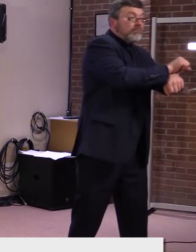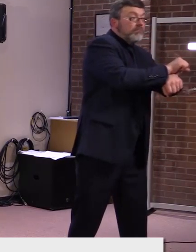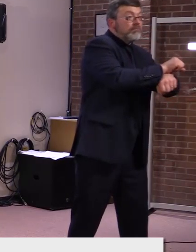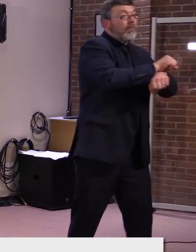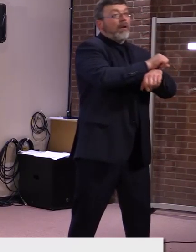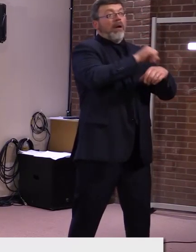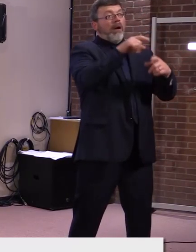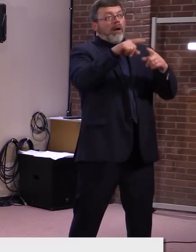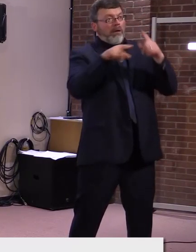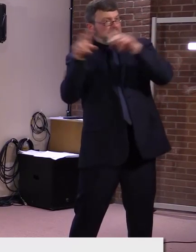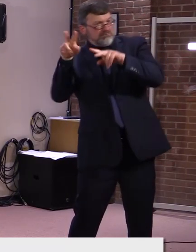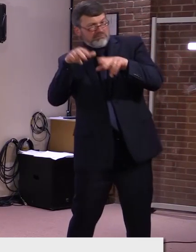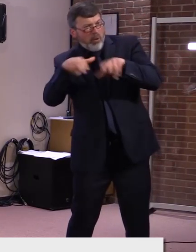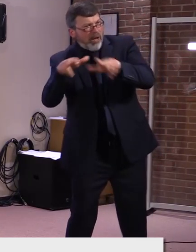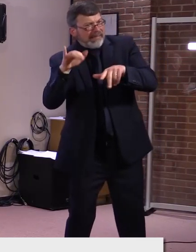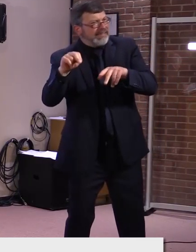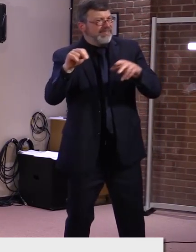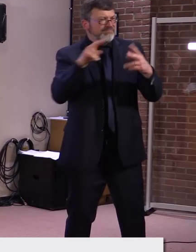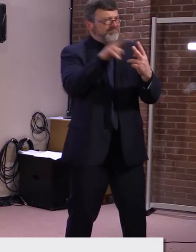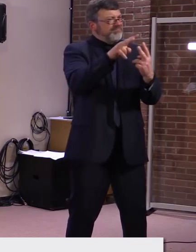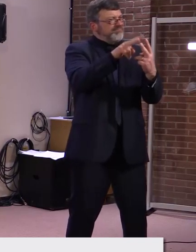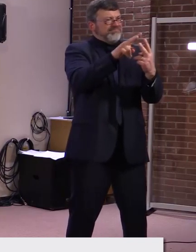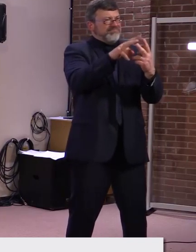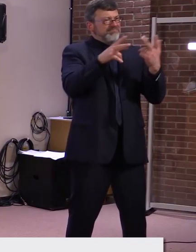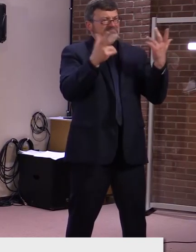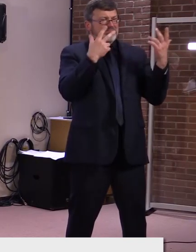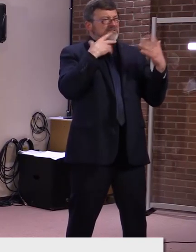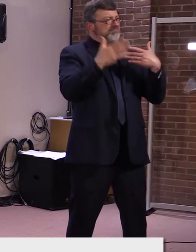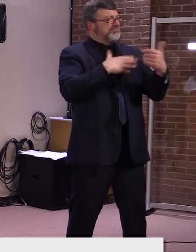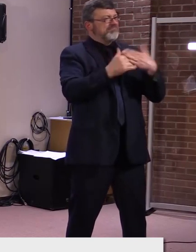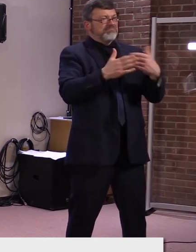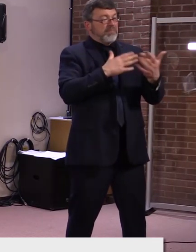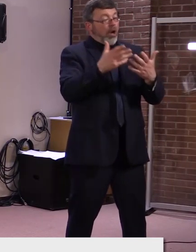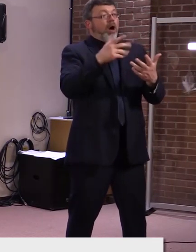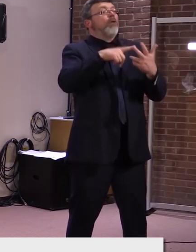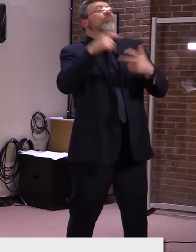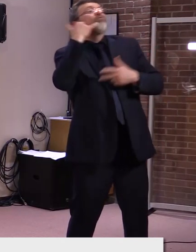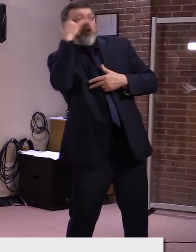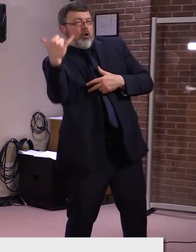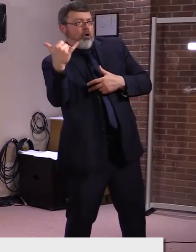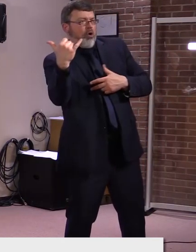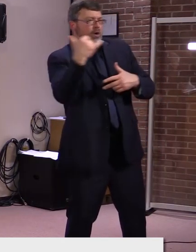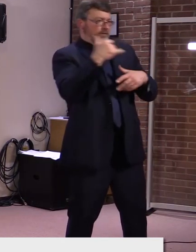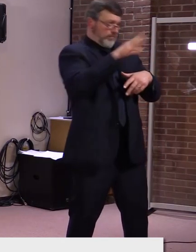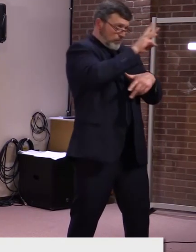the goal of 80%. I will now turn it over to Dr. Levine for a health update.